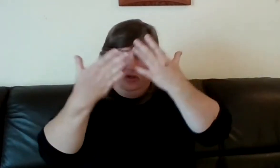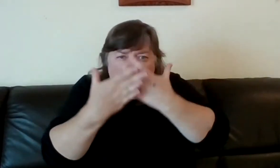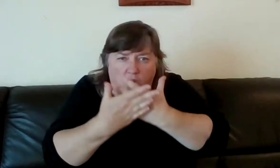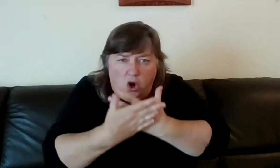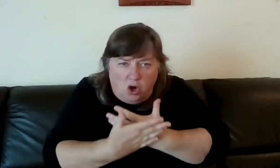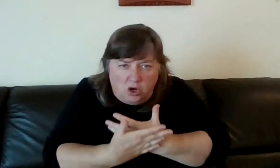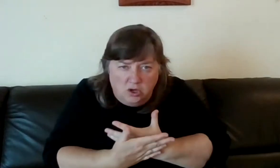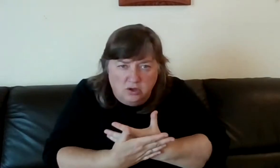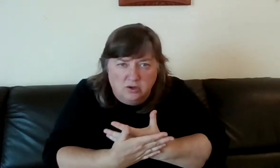Dark.